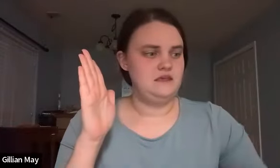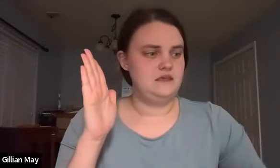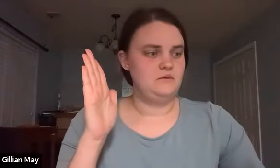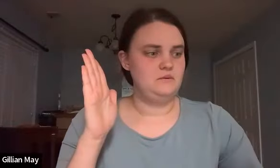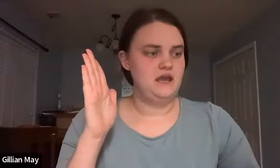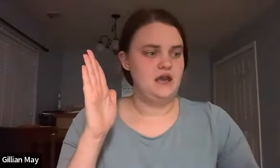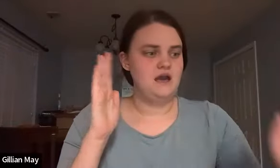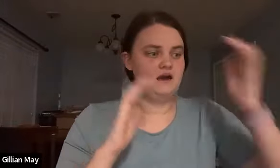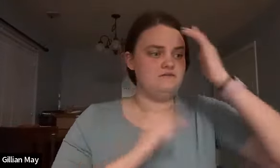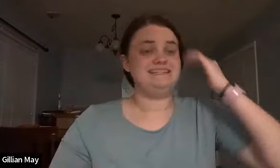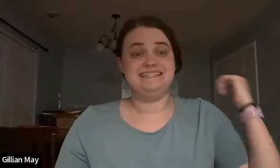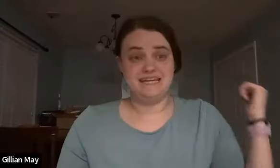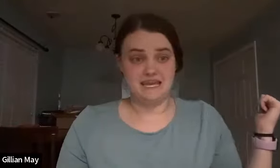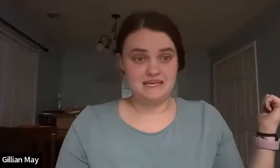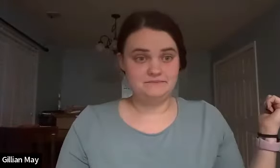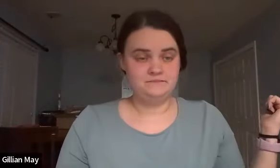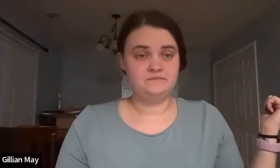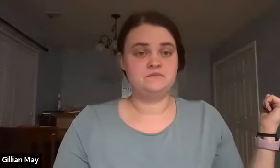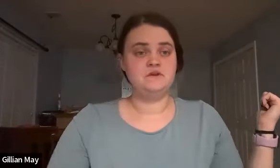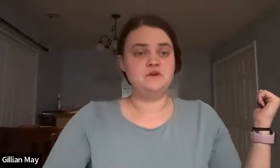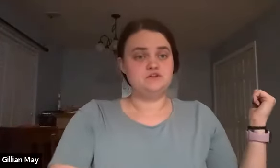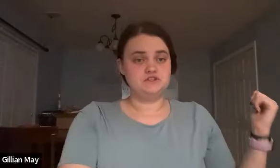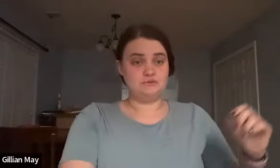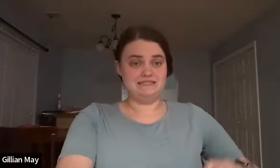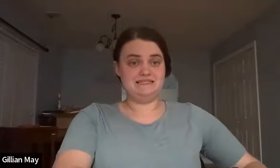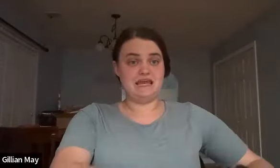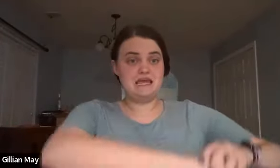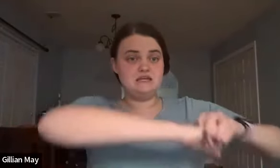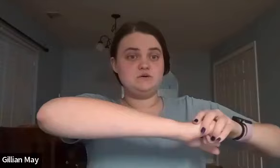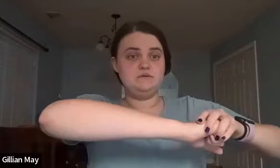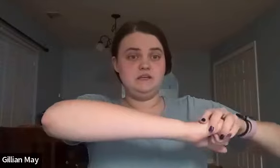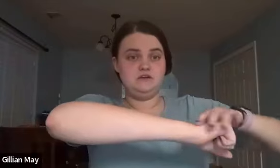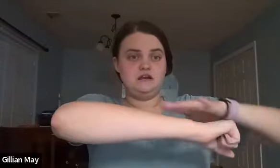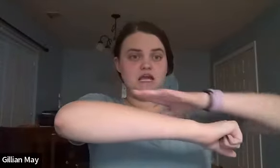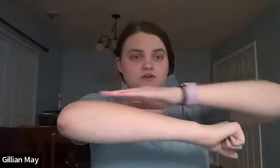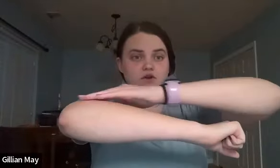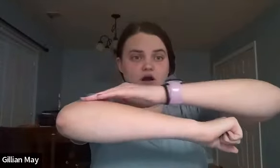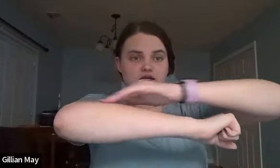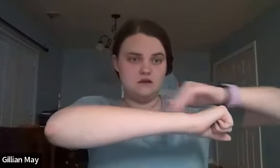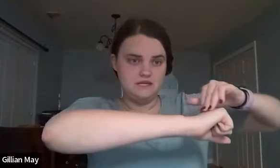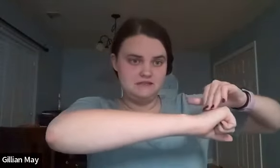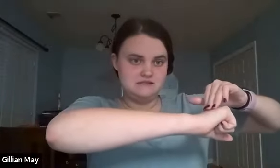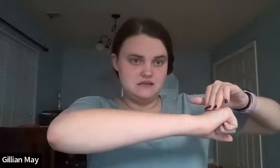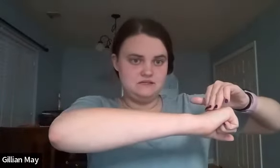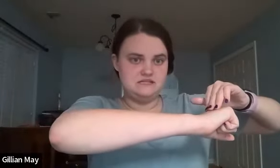Then we have day. So day is going to be, you're going to have your non-dominant sideways like